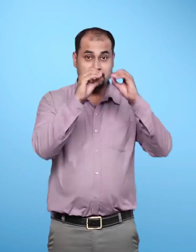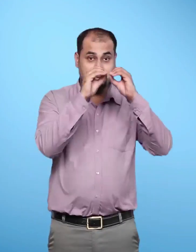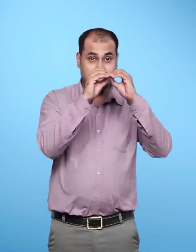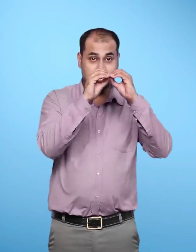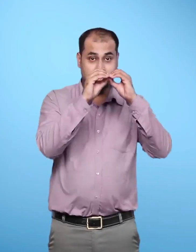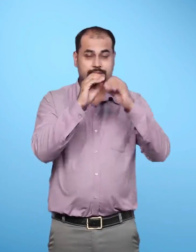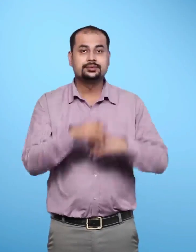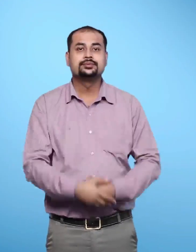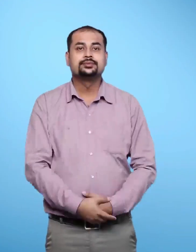B.